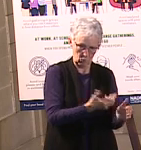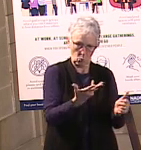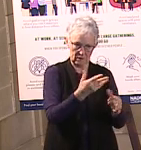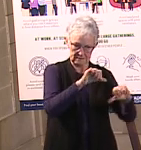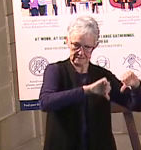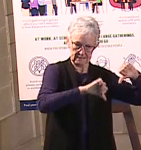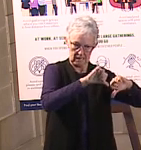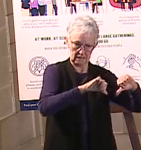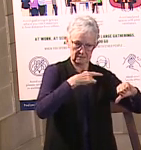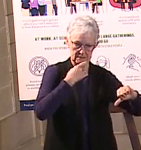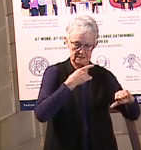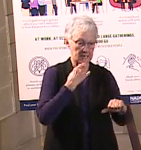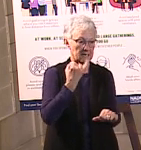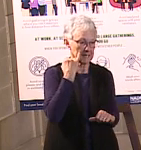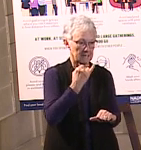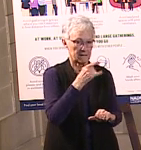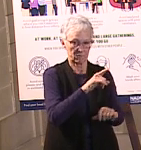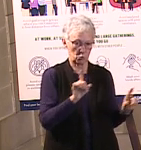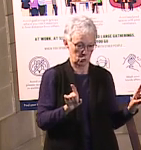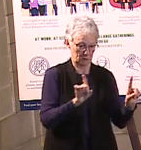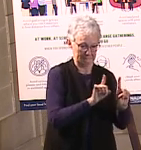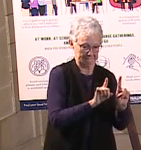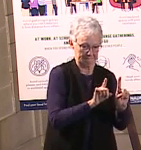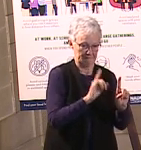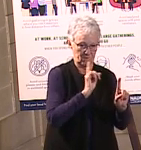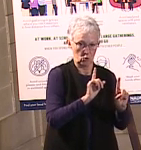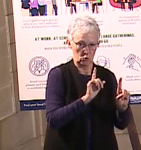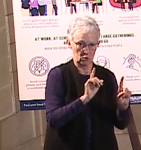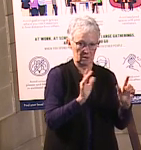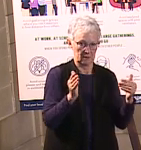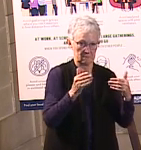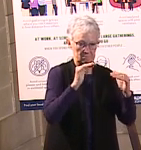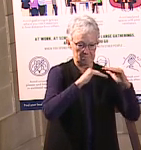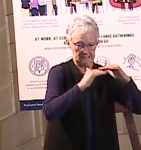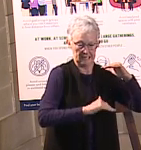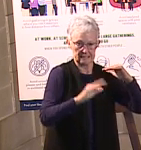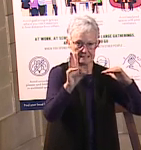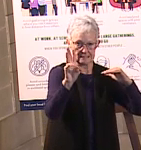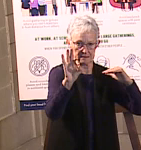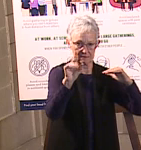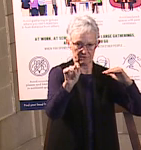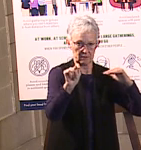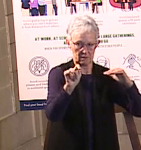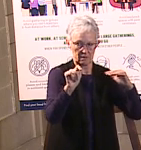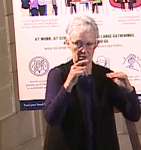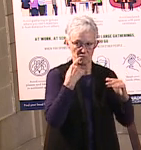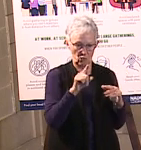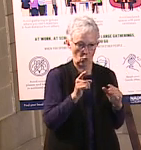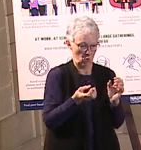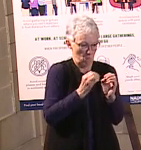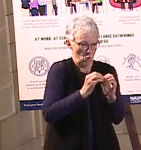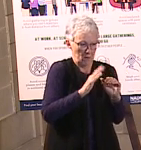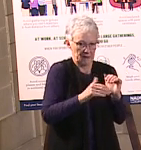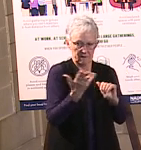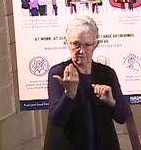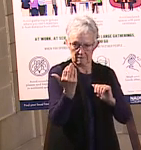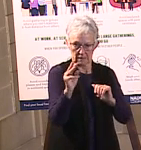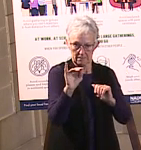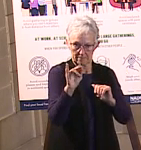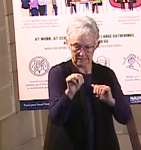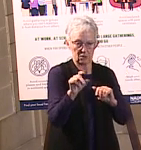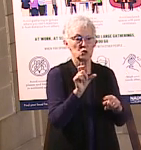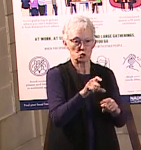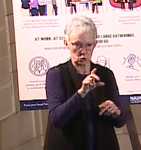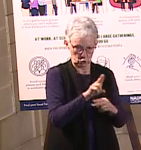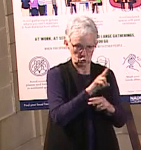virus. So we're following the direction that the CDC puts out, our local public health directors. I think generally everybody